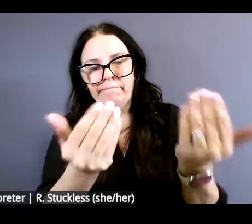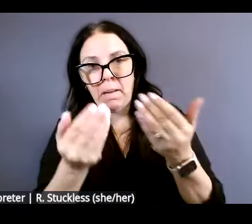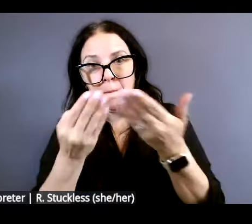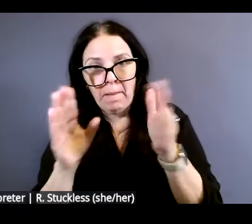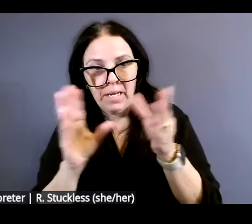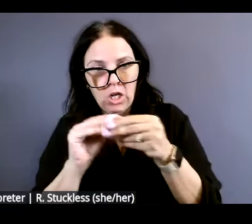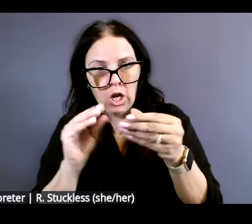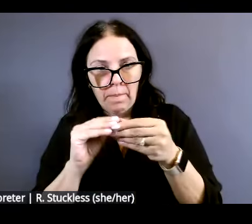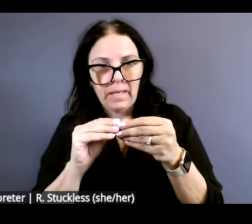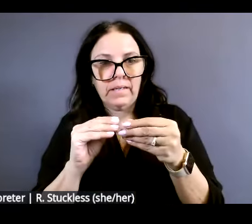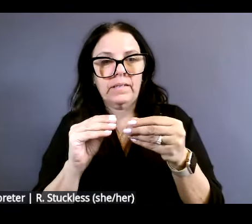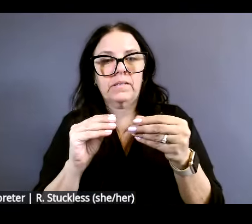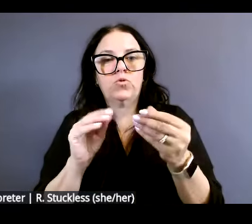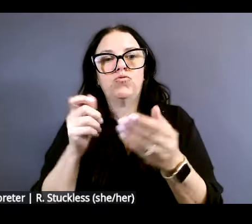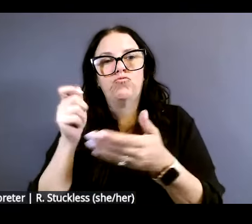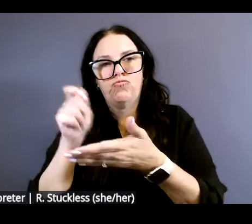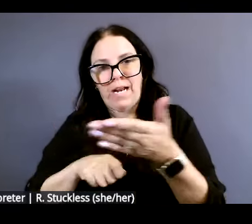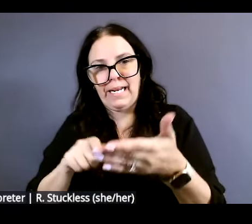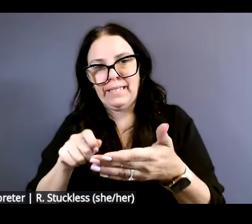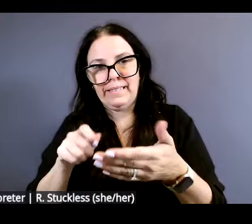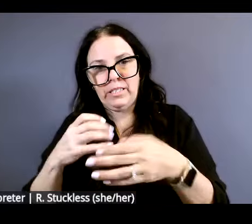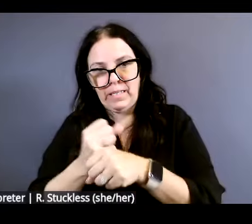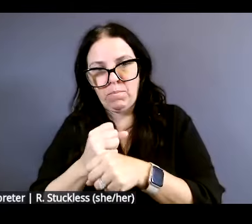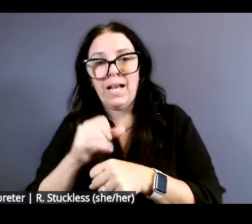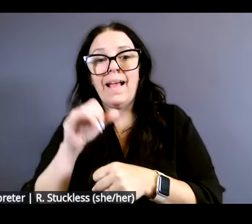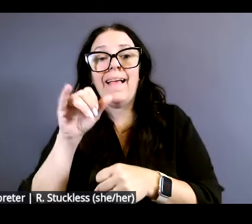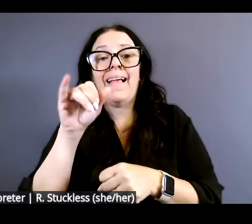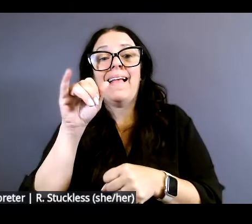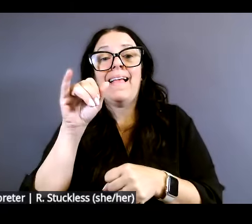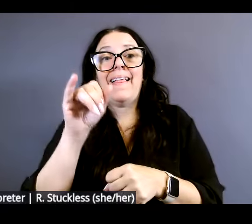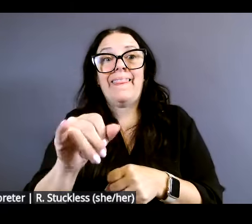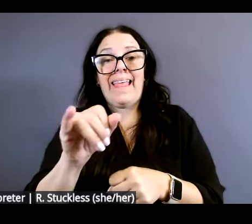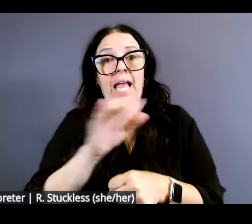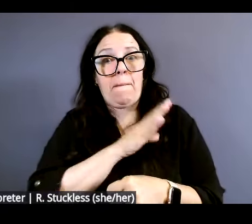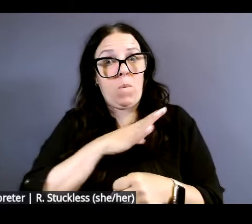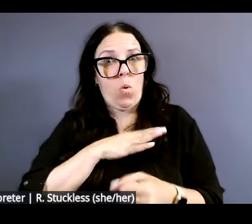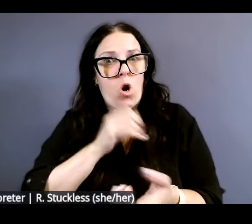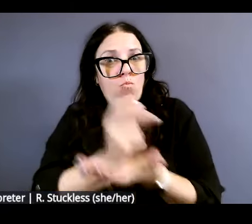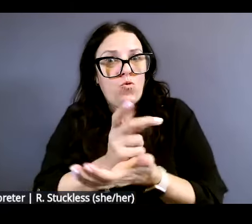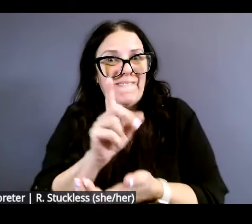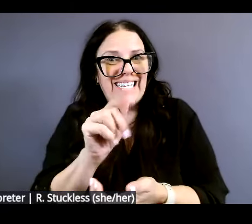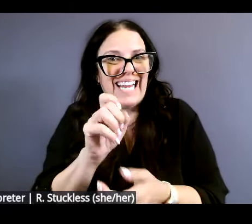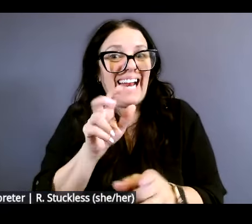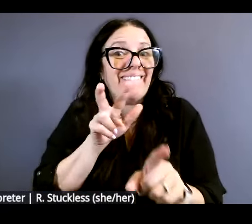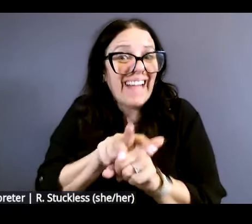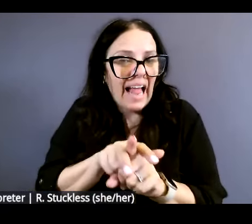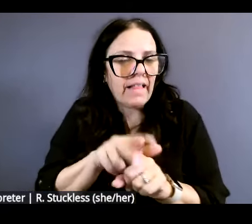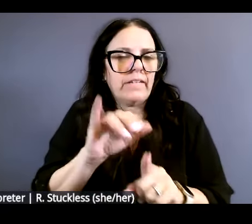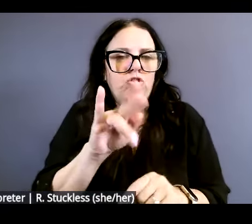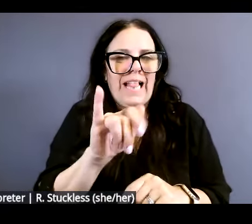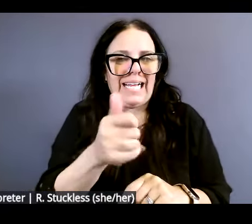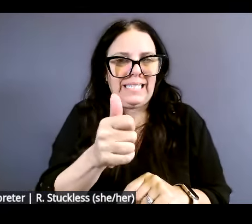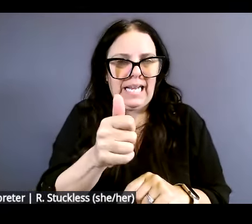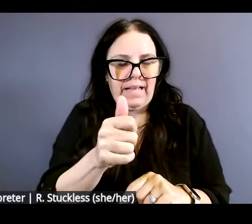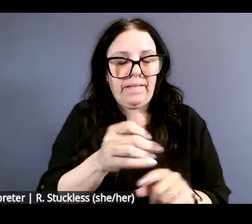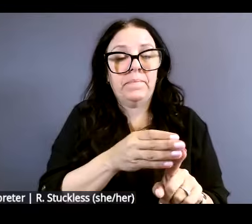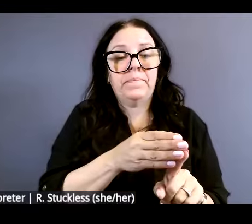it as a new filing date of July 10th, which was the date of that meeting. On July 14th, which was the next business